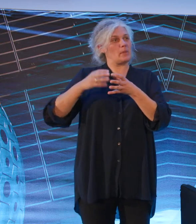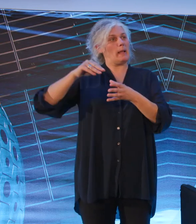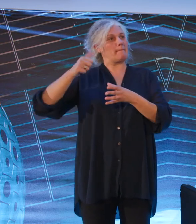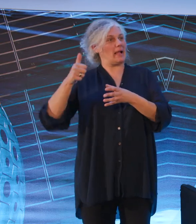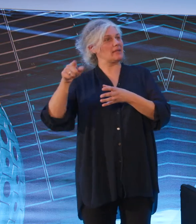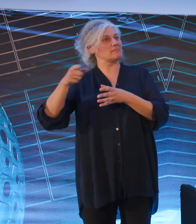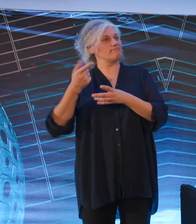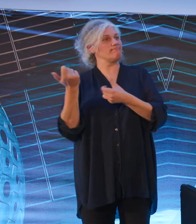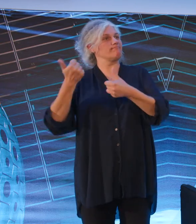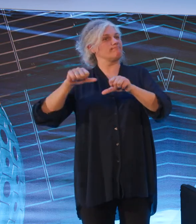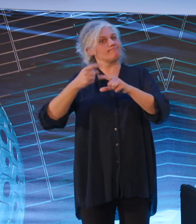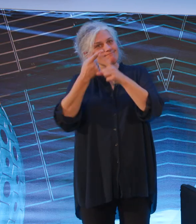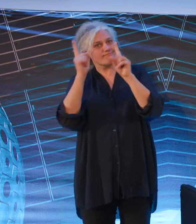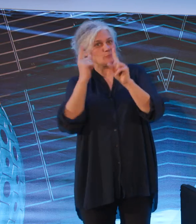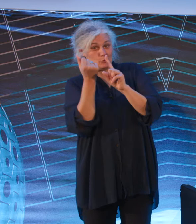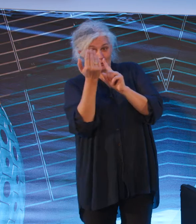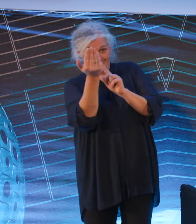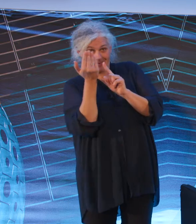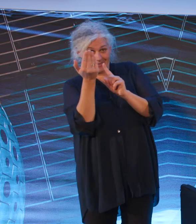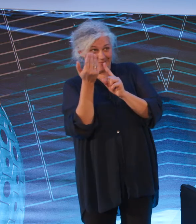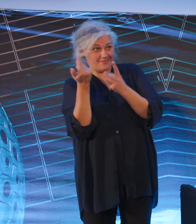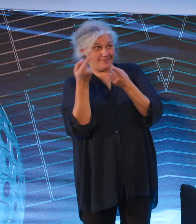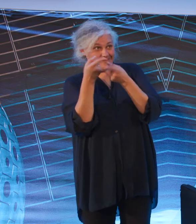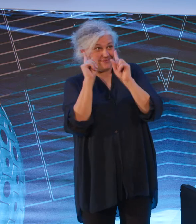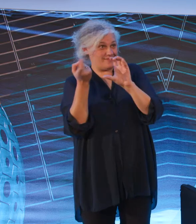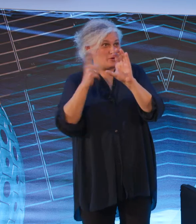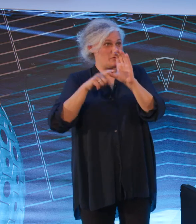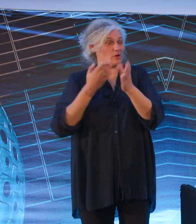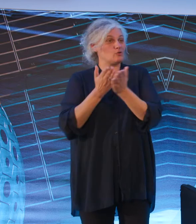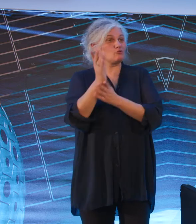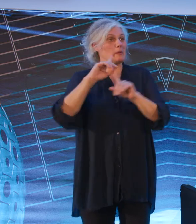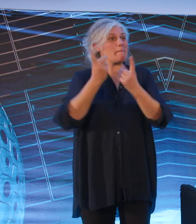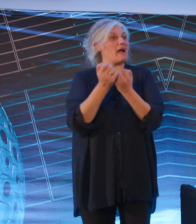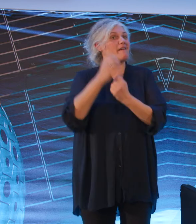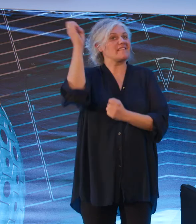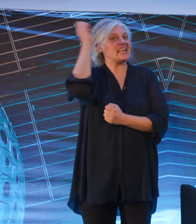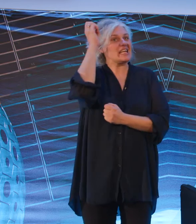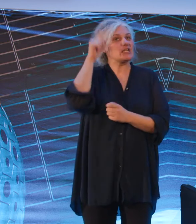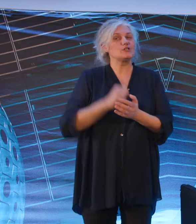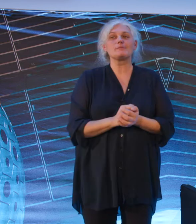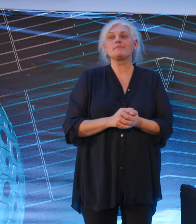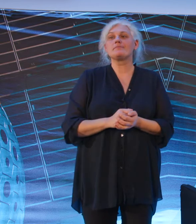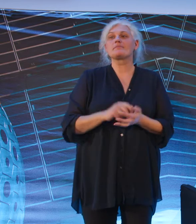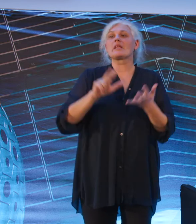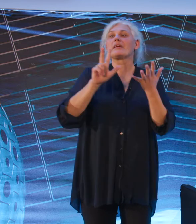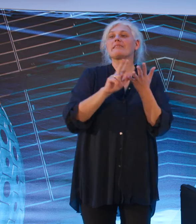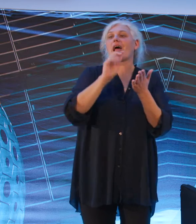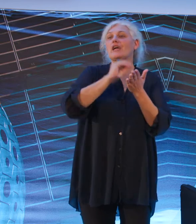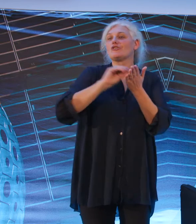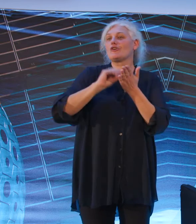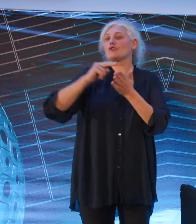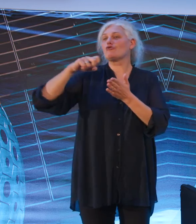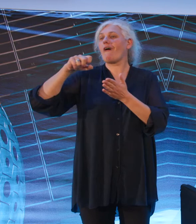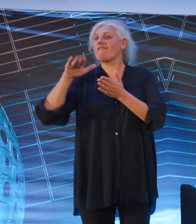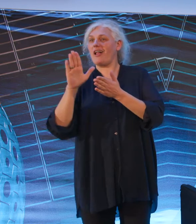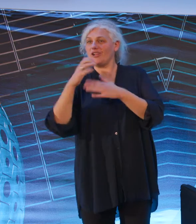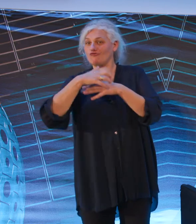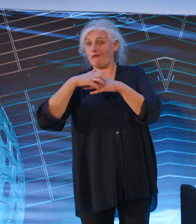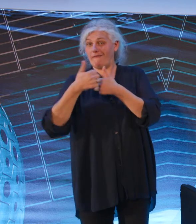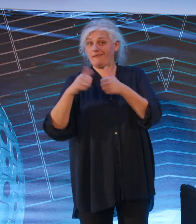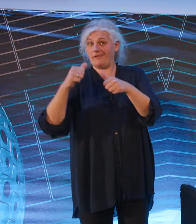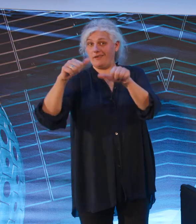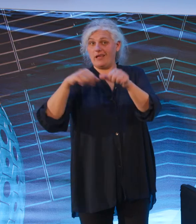master's will graduate shortly through the Department of English. 9 novel drafts have emerged already from the